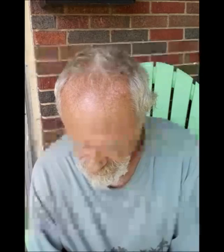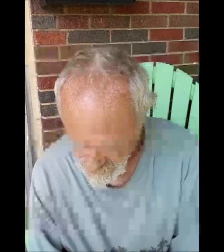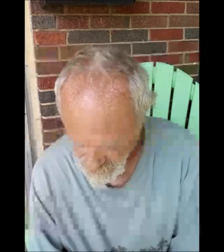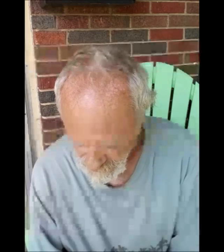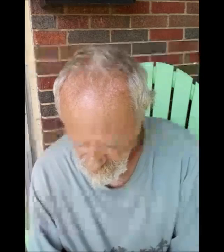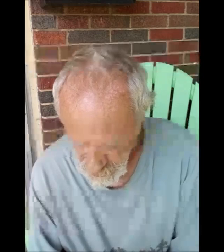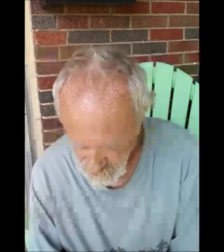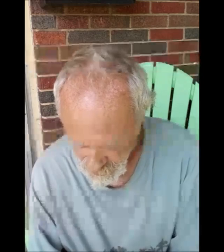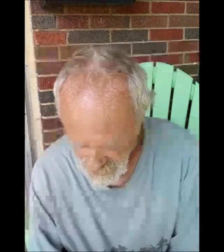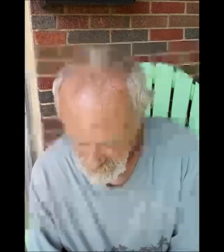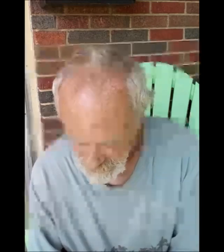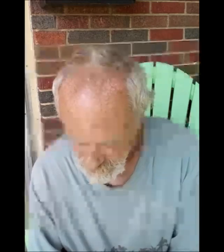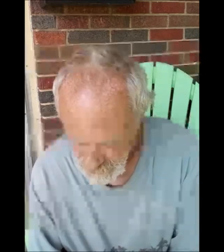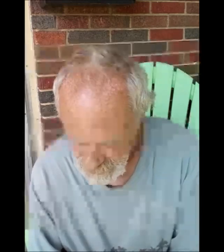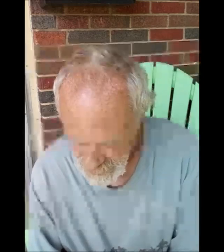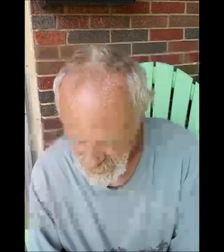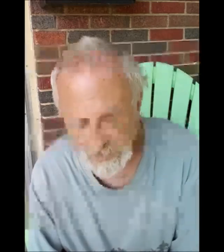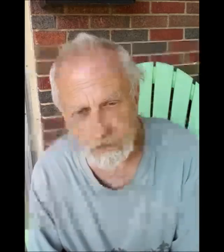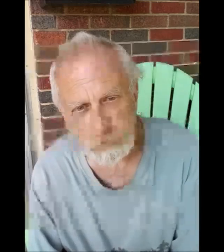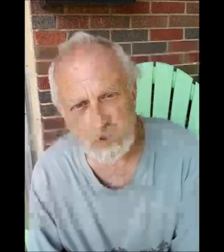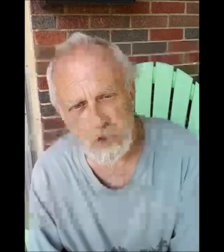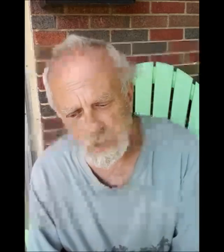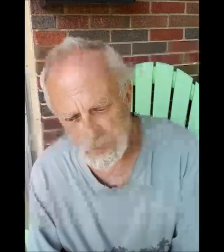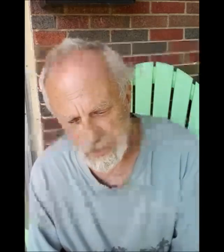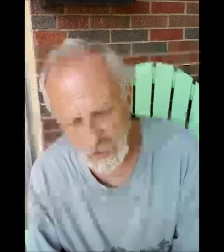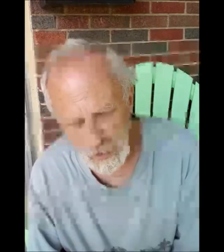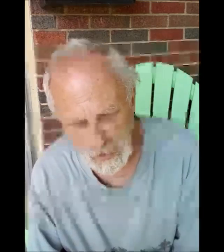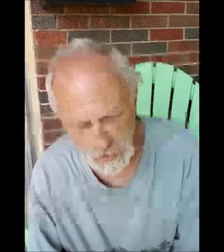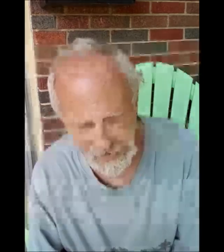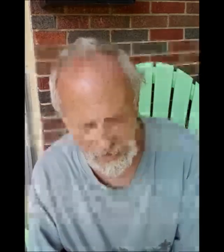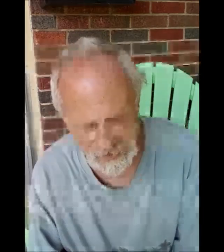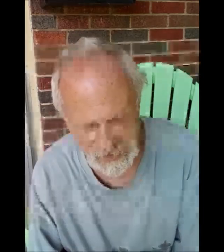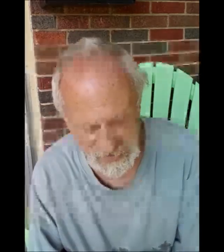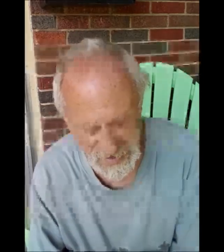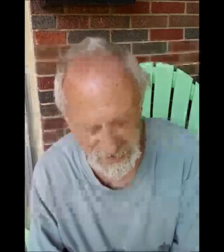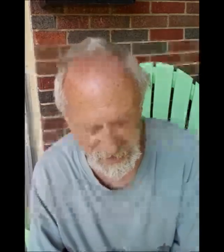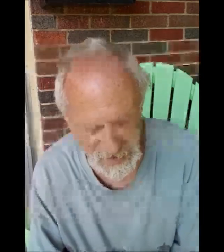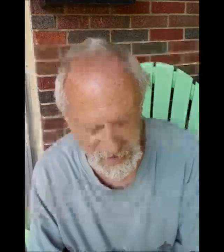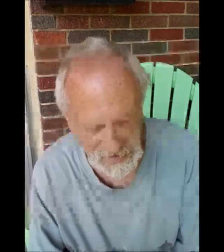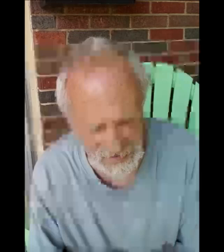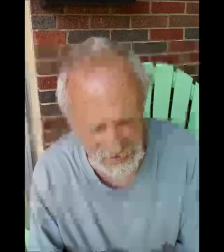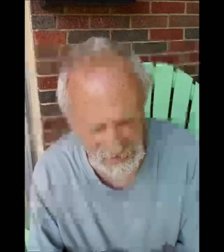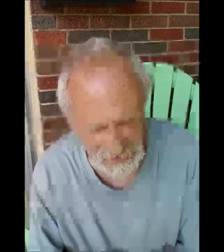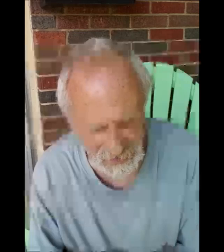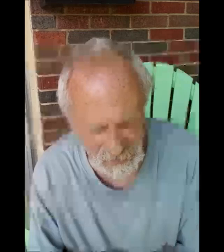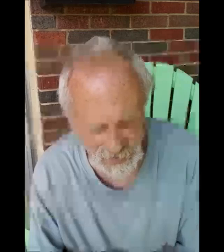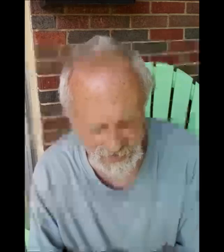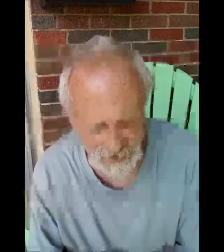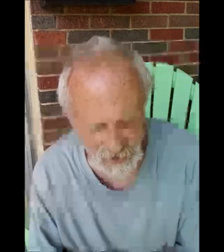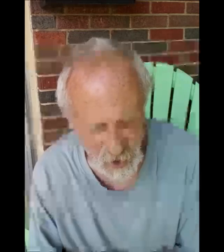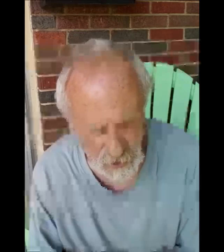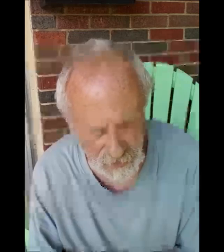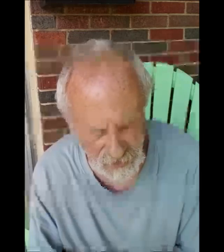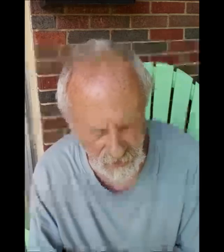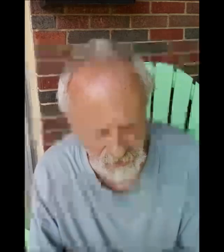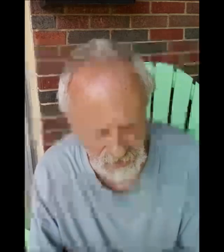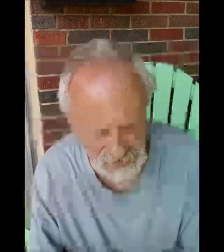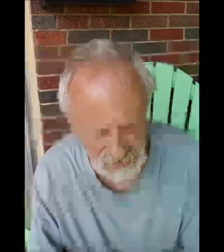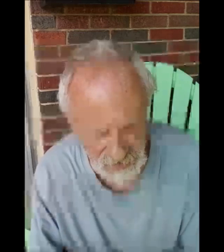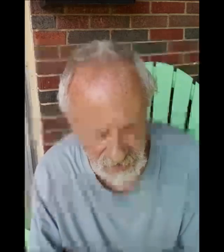taking all that trouble, they learned the sign language, which all could understand. And in this way, they could talk to each other easily